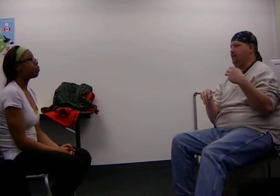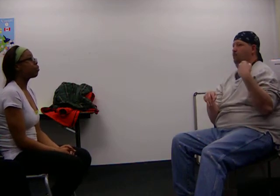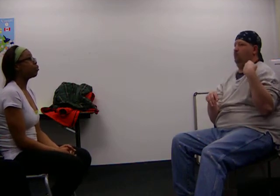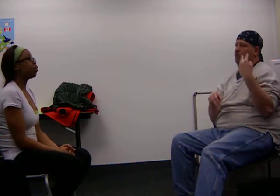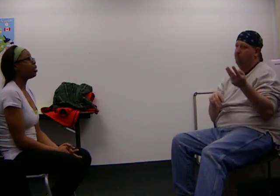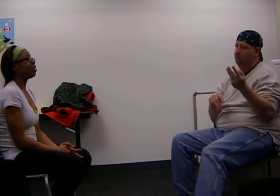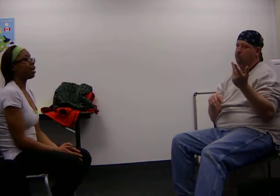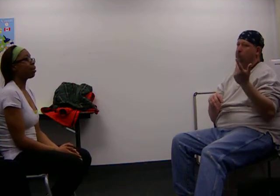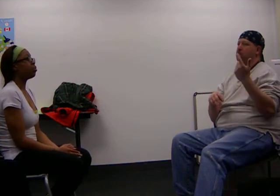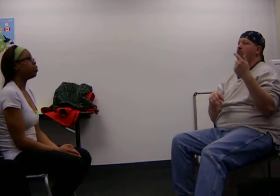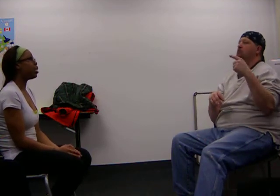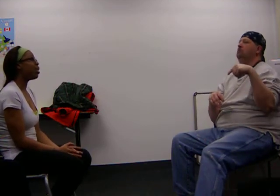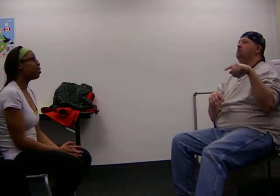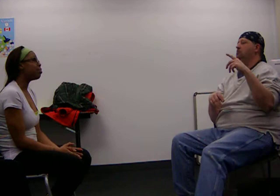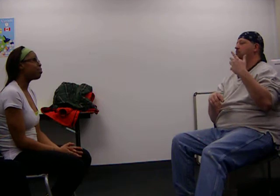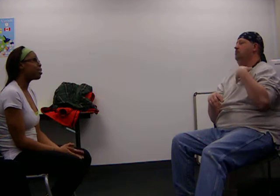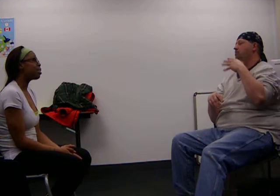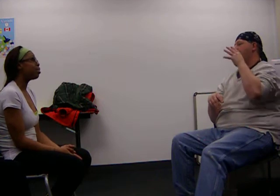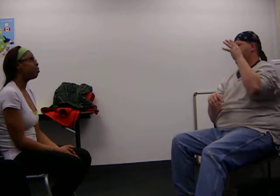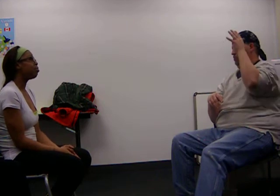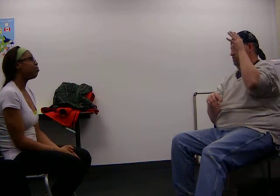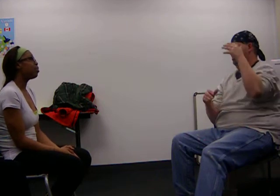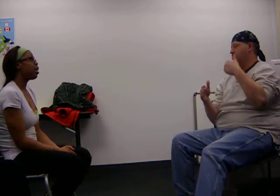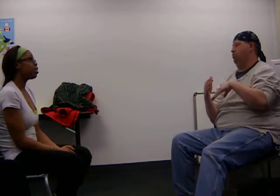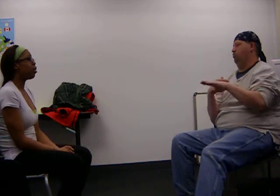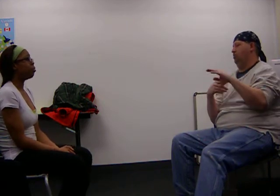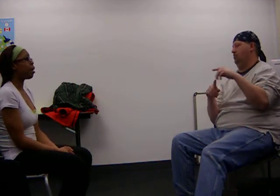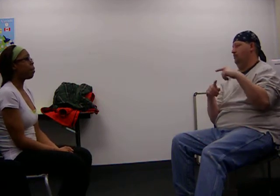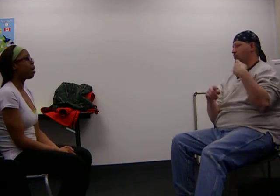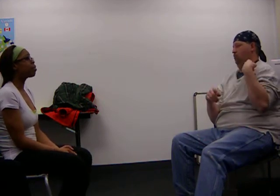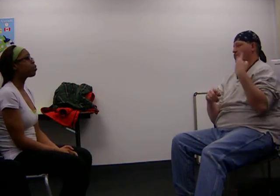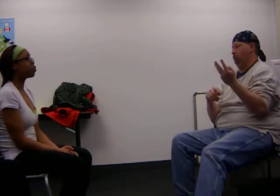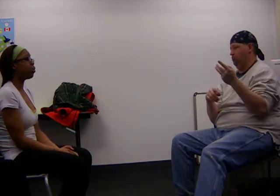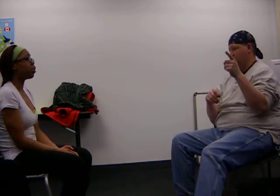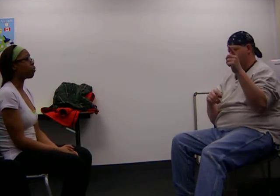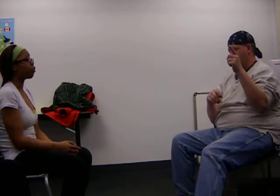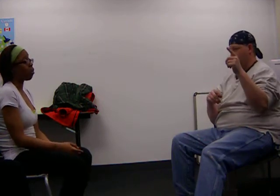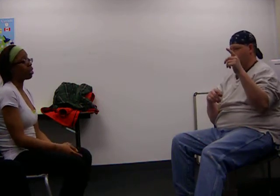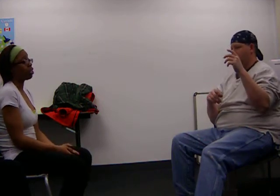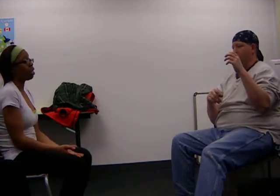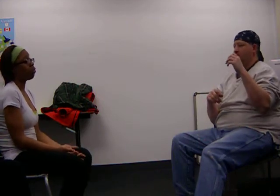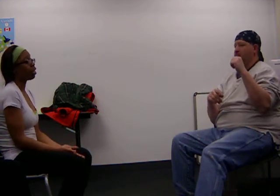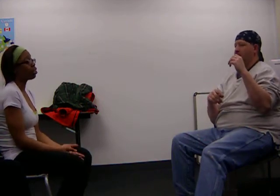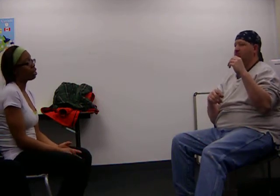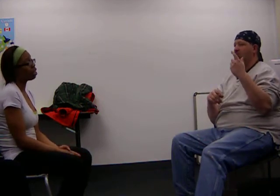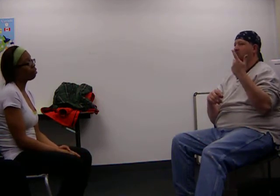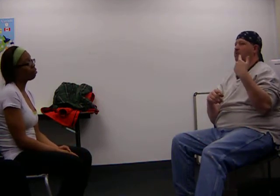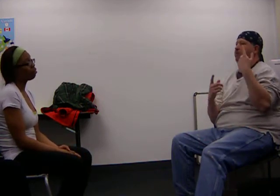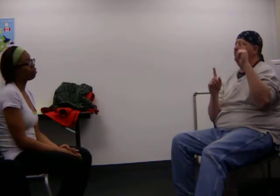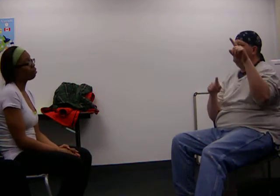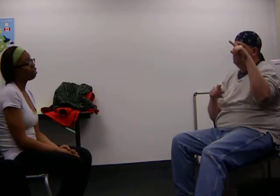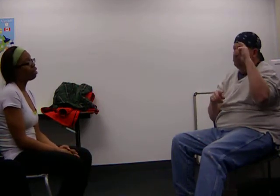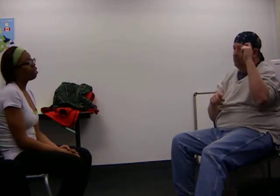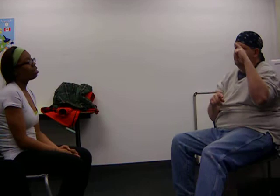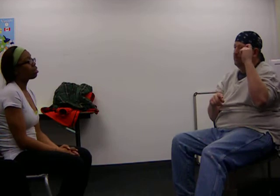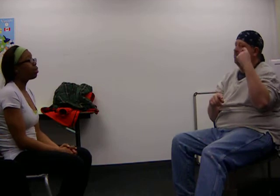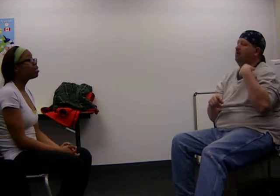And we went to like a museum. So my parents was born in Washington. So we used to